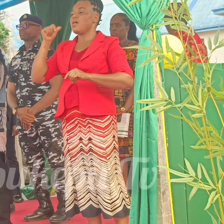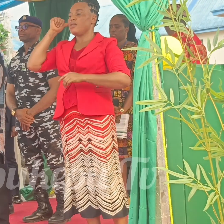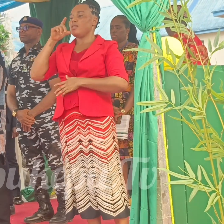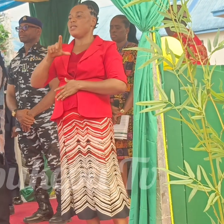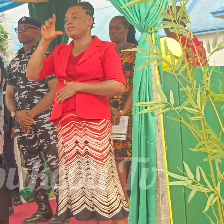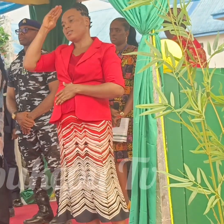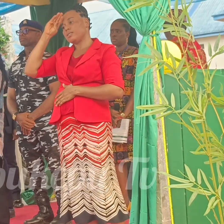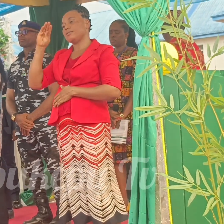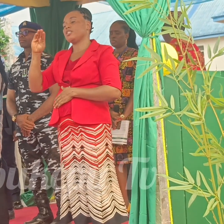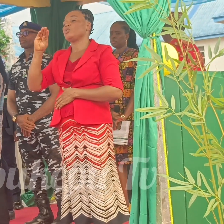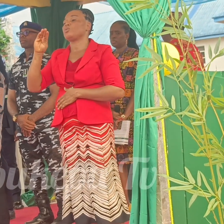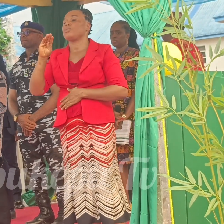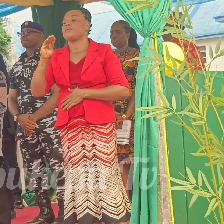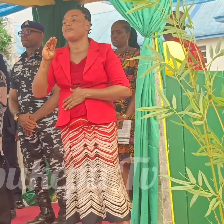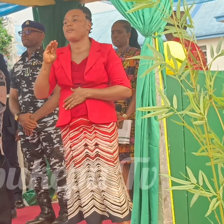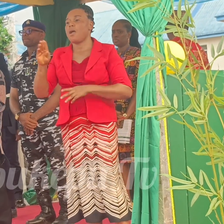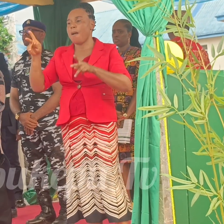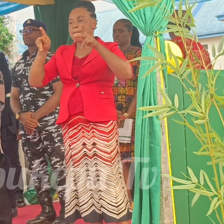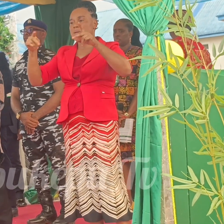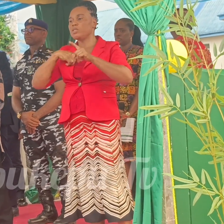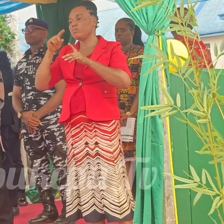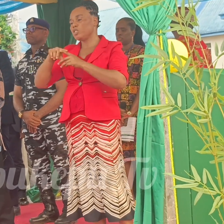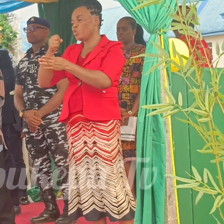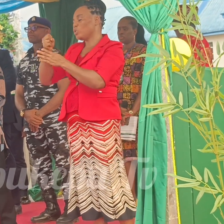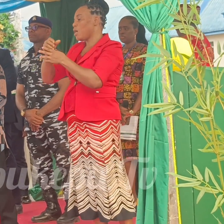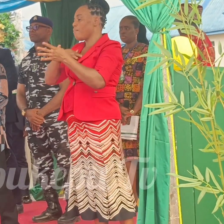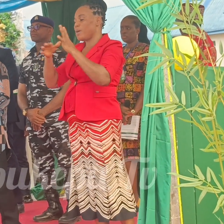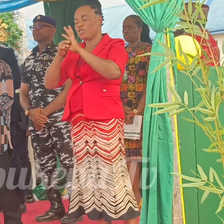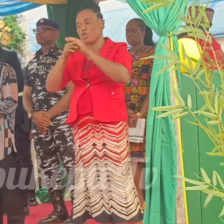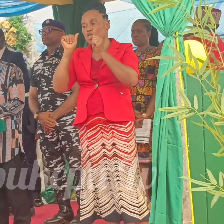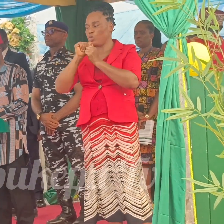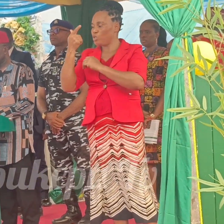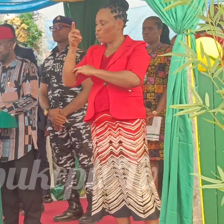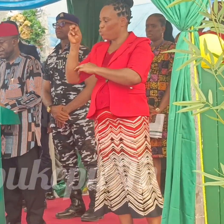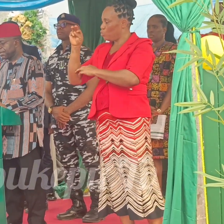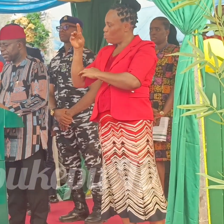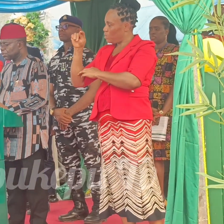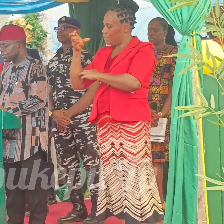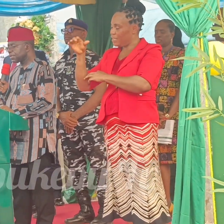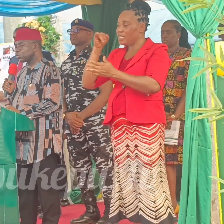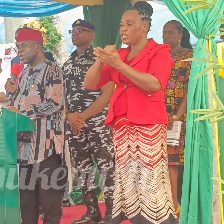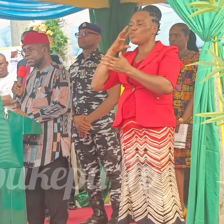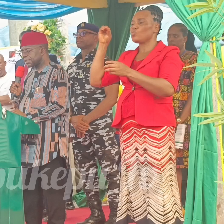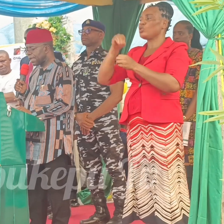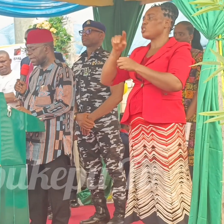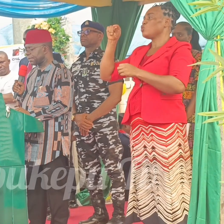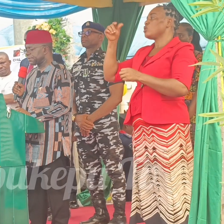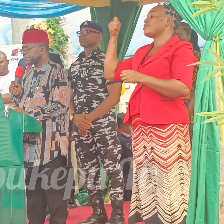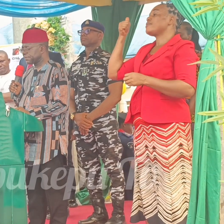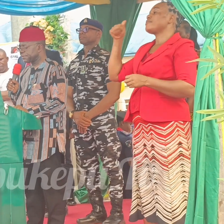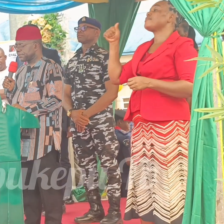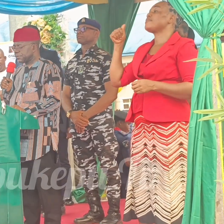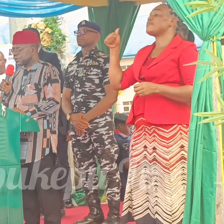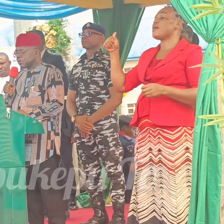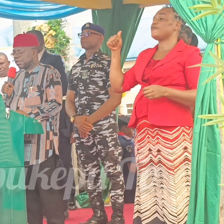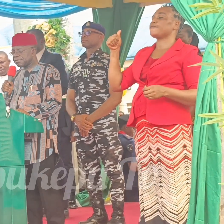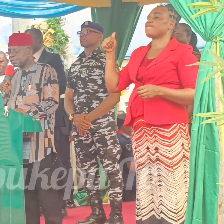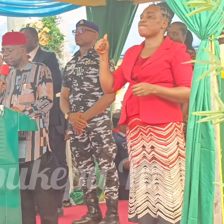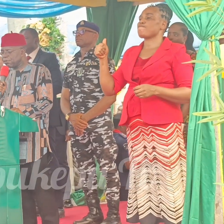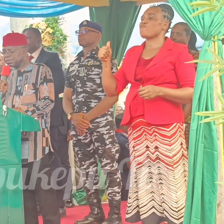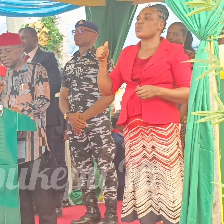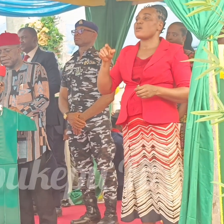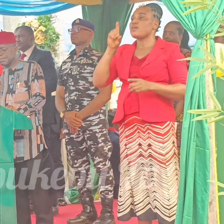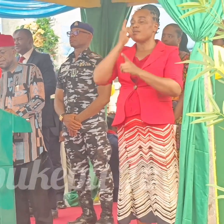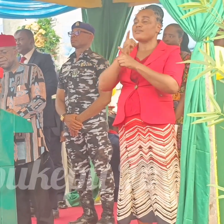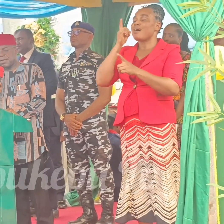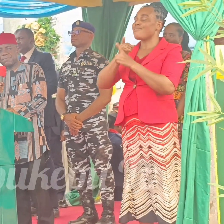and gentlemen, permit me to share my story with Geometric. It was in 2010, exactly